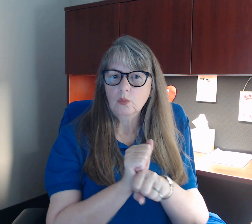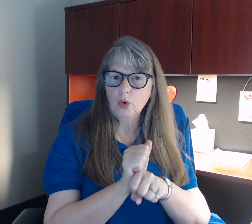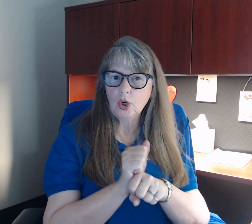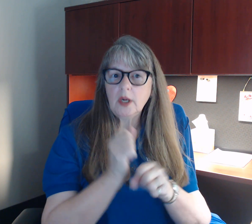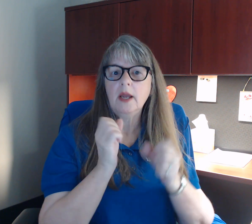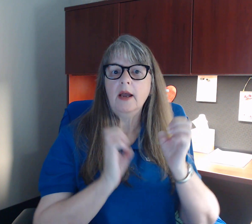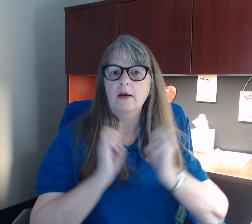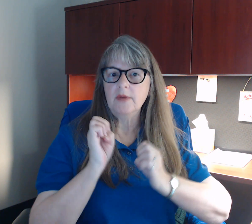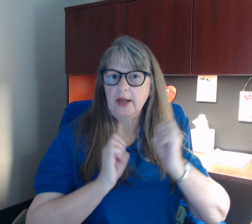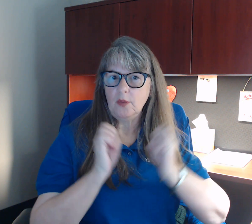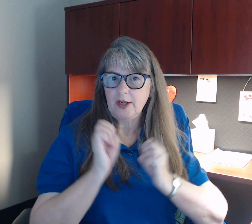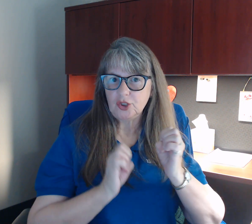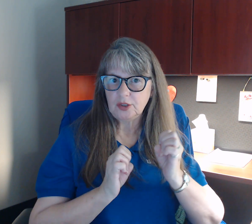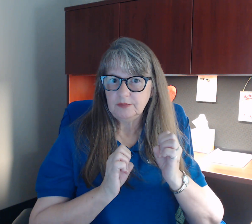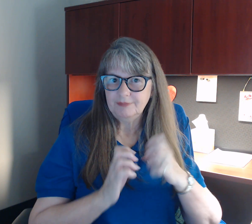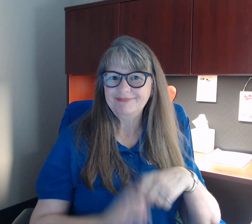work evaluation.